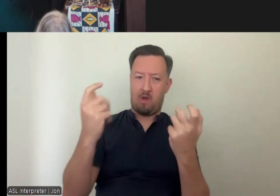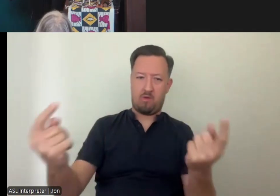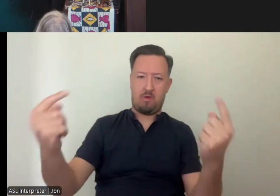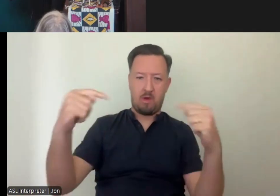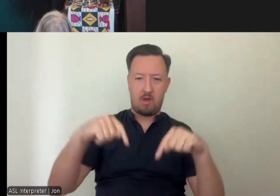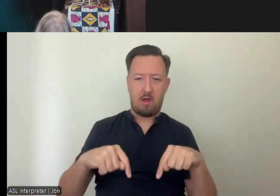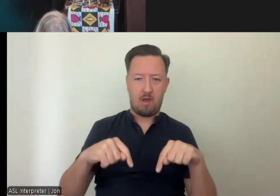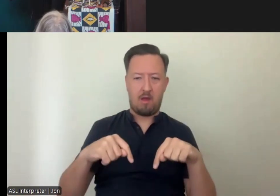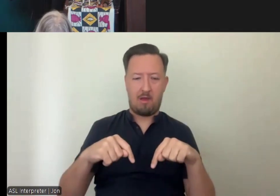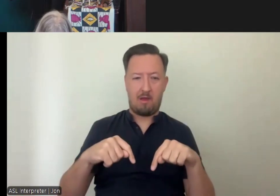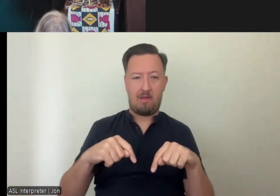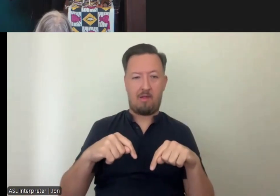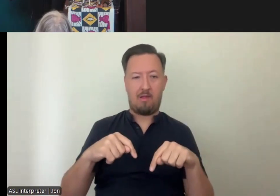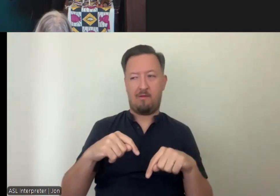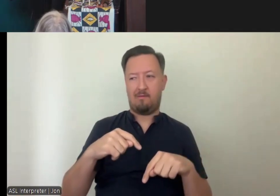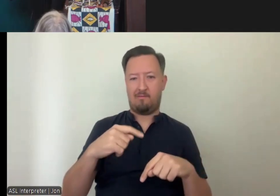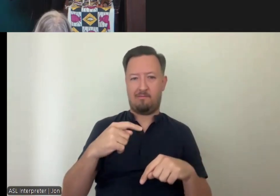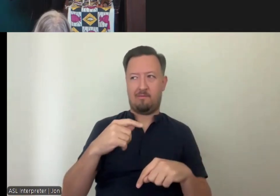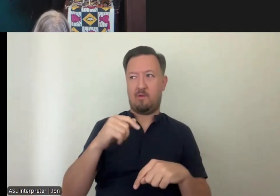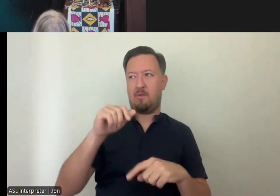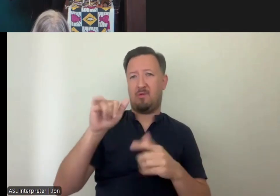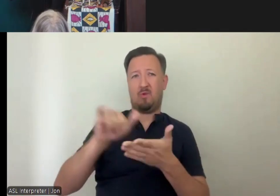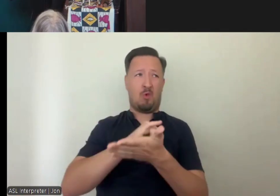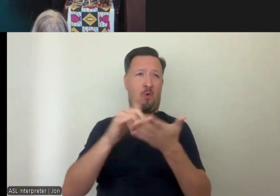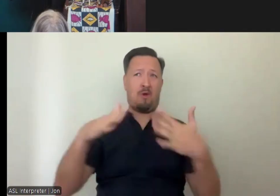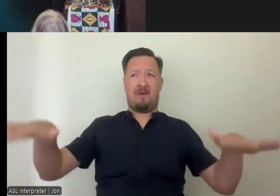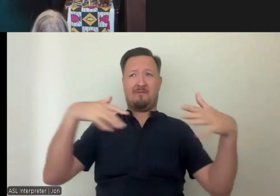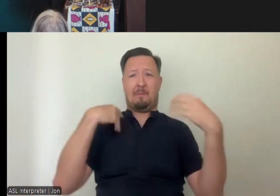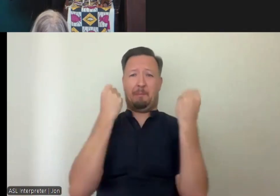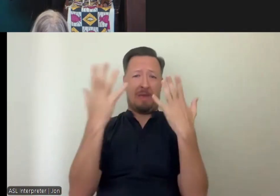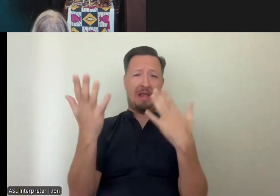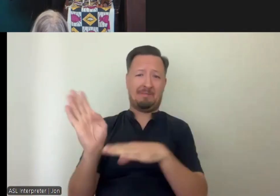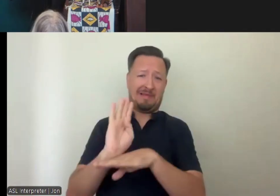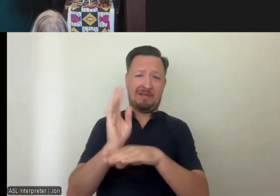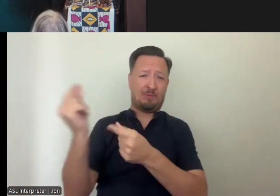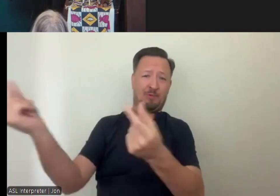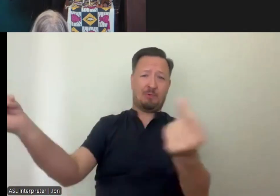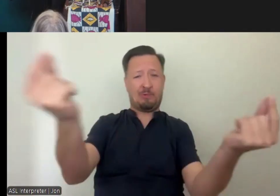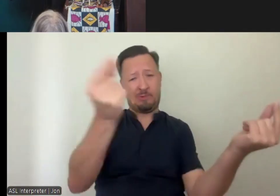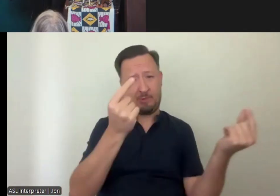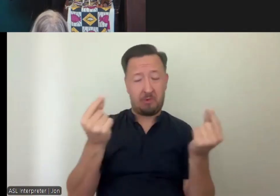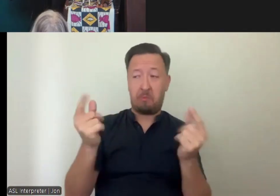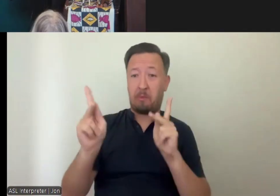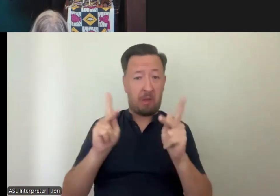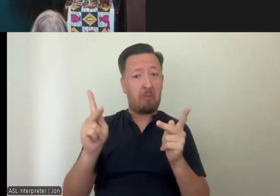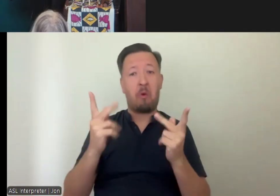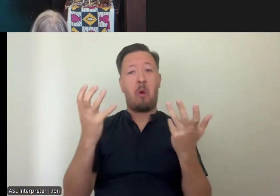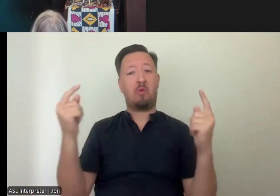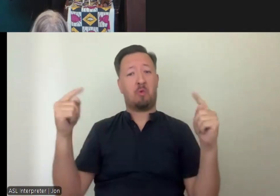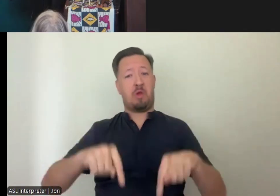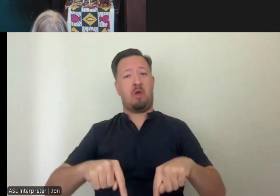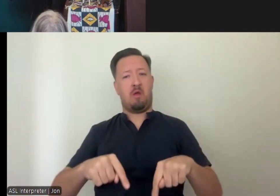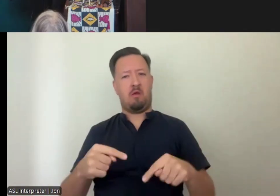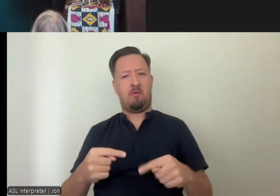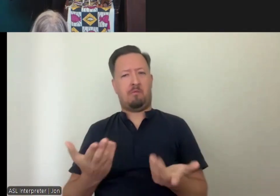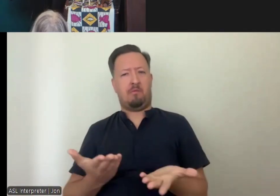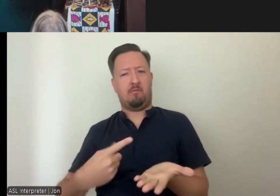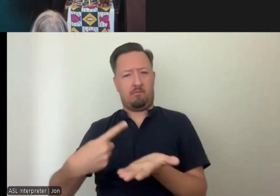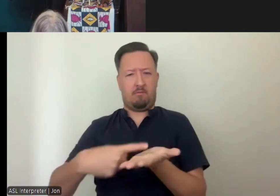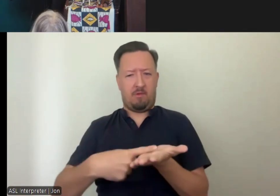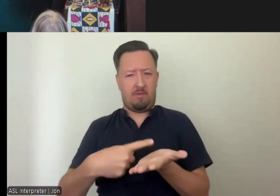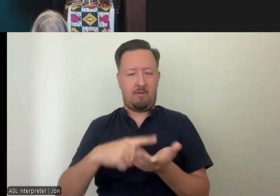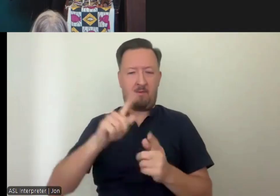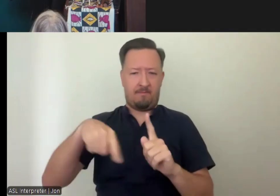evening where there are lots of other things to do in New York, and just participate very actively in a conversation